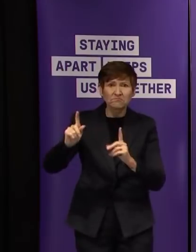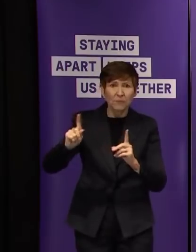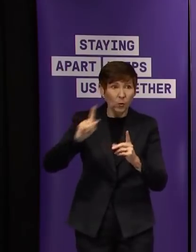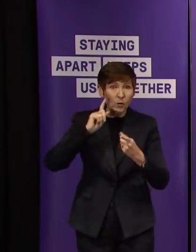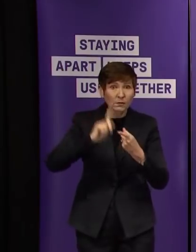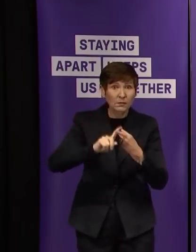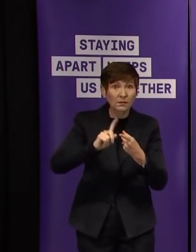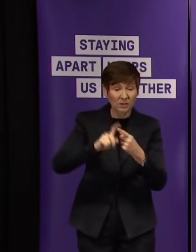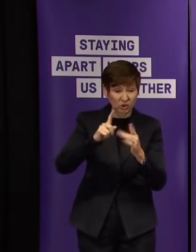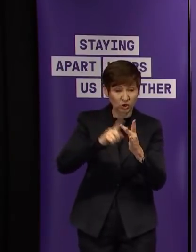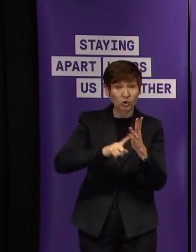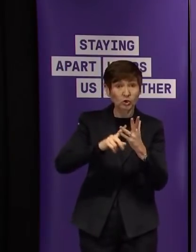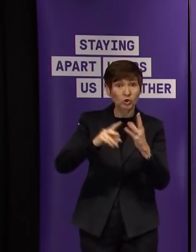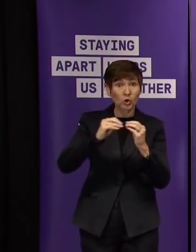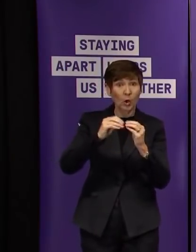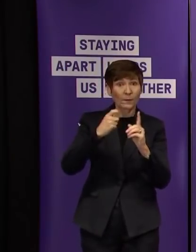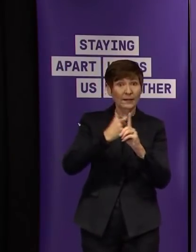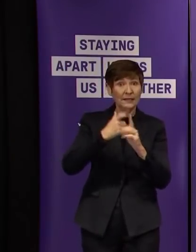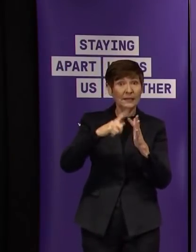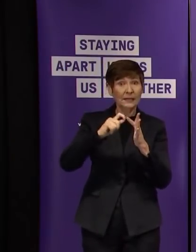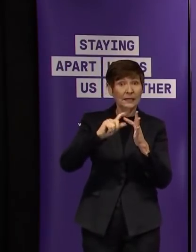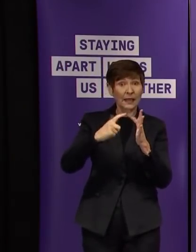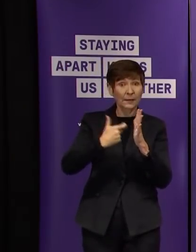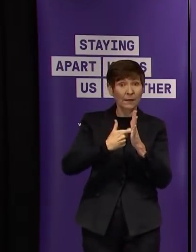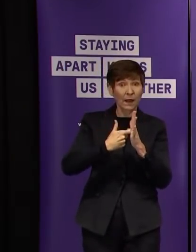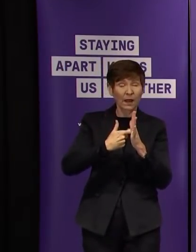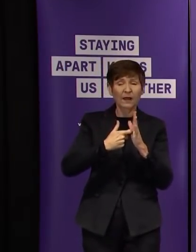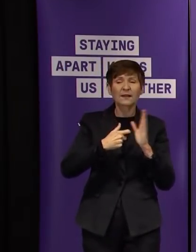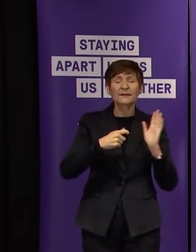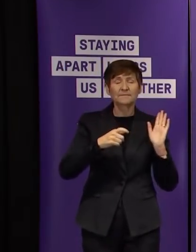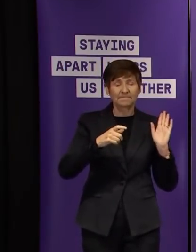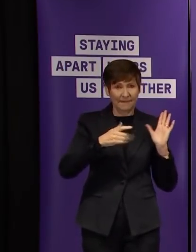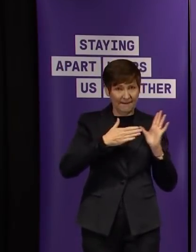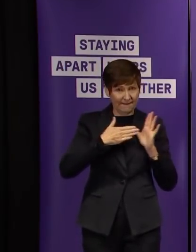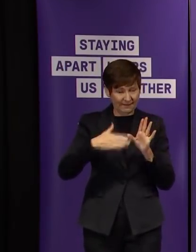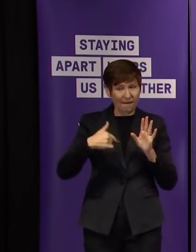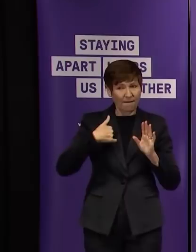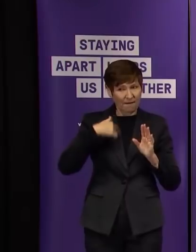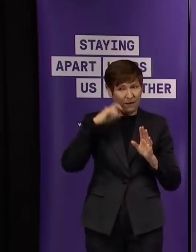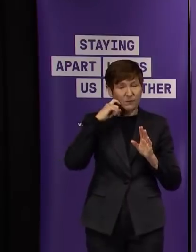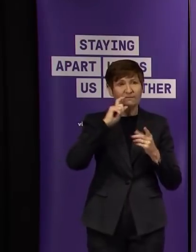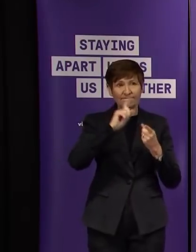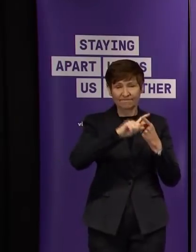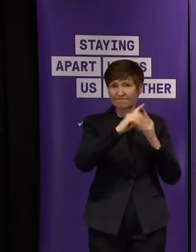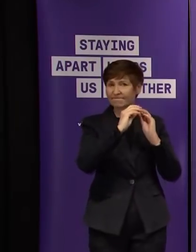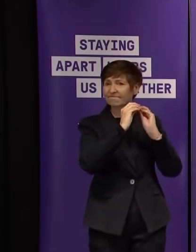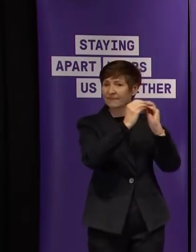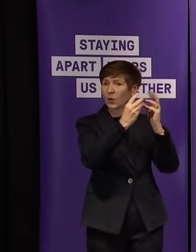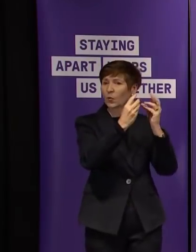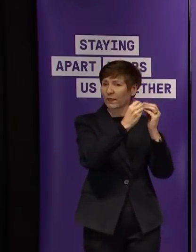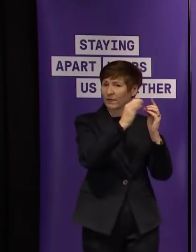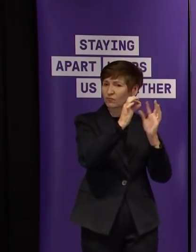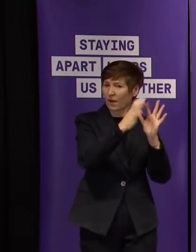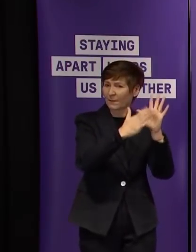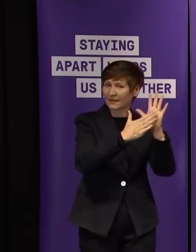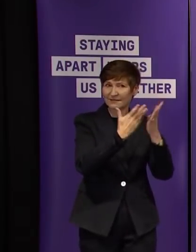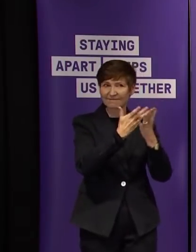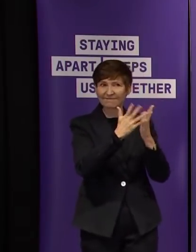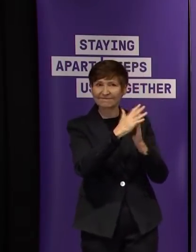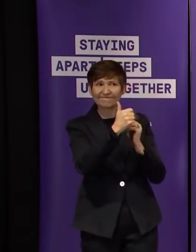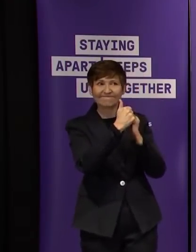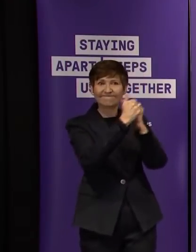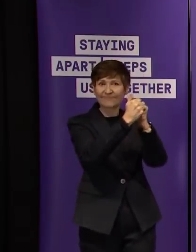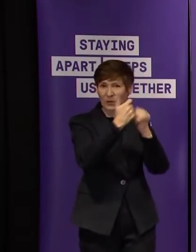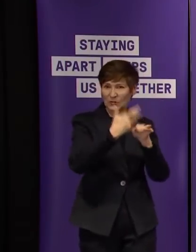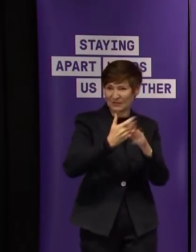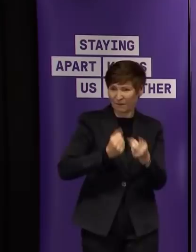that action? I'll have continued discussions with the PM about how we can continue to work together to support